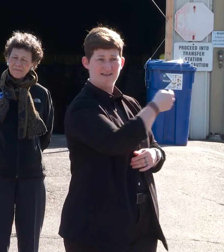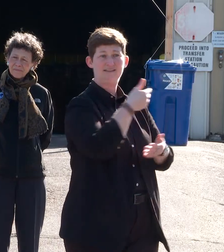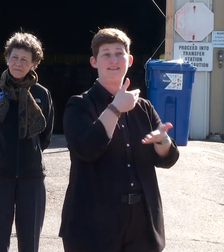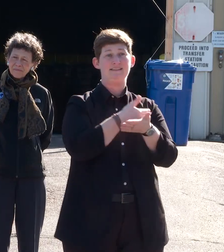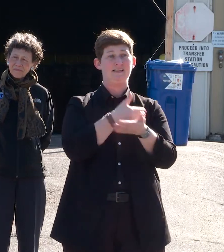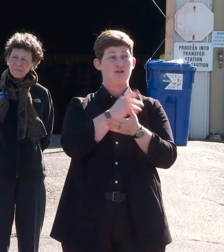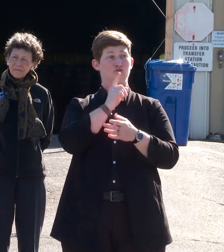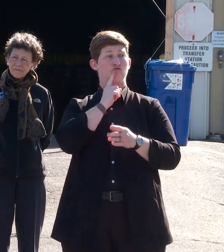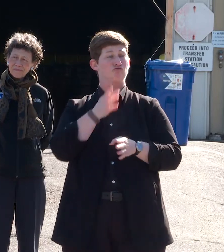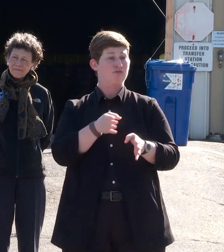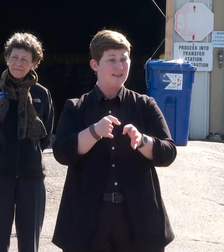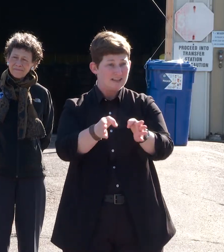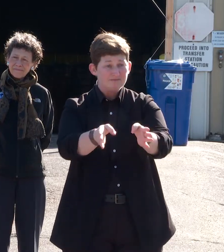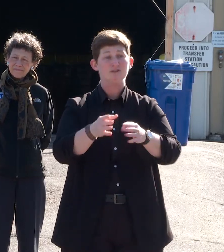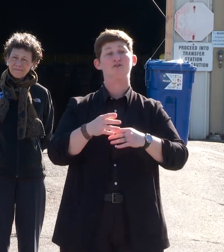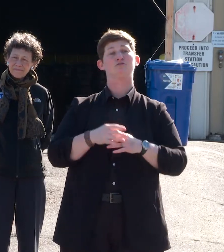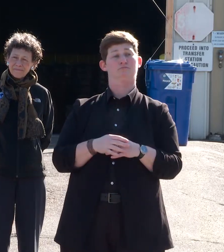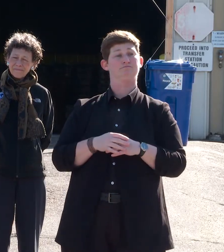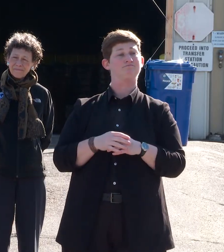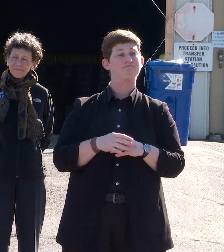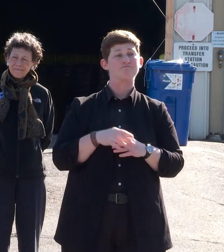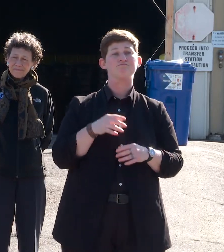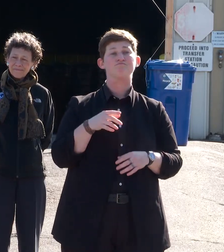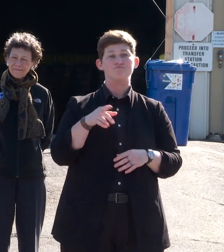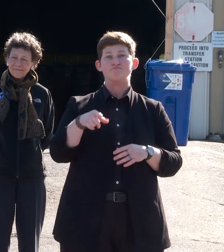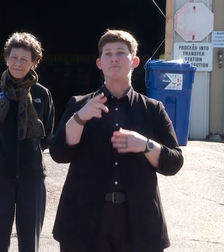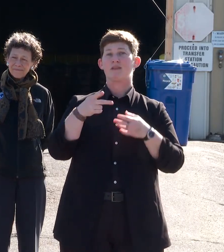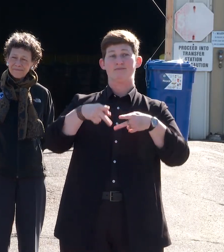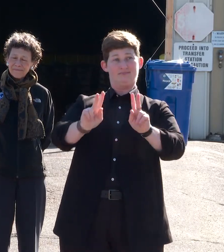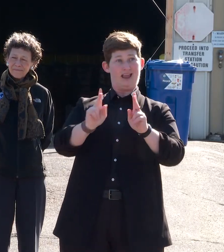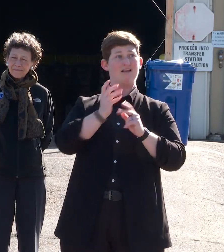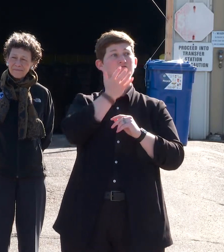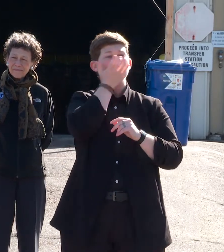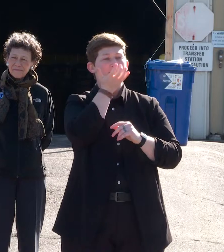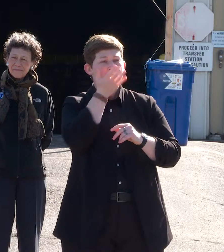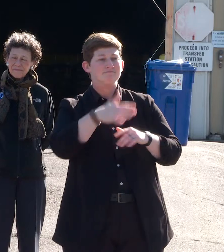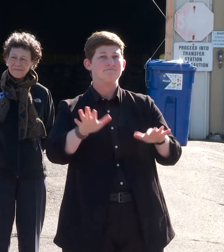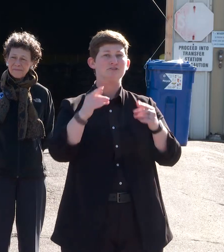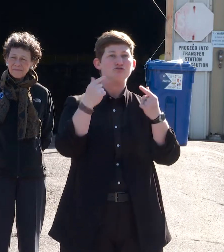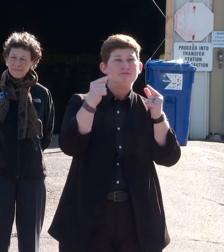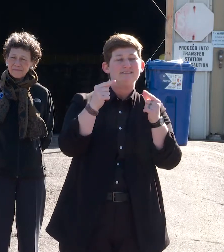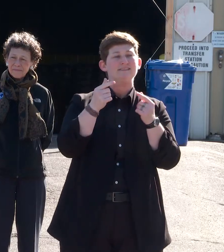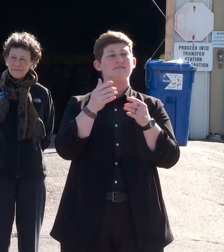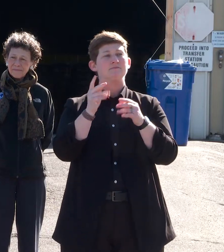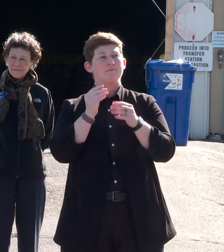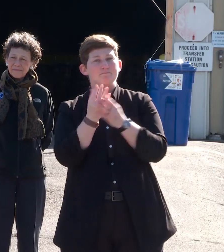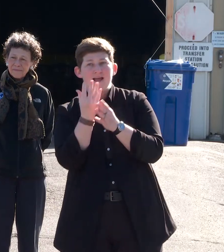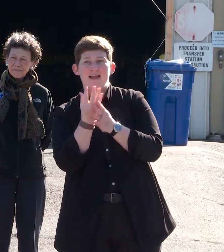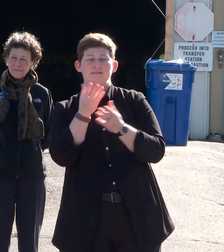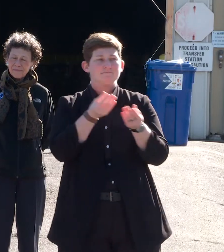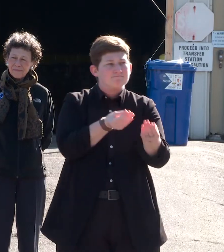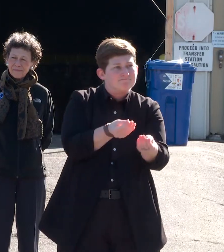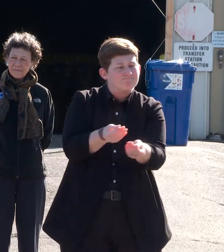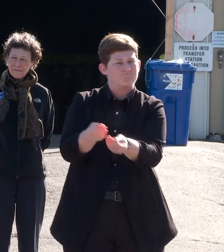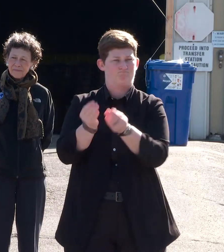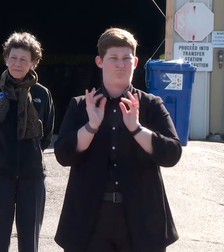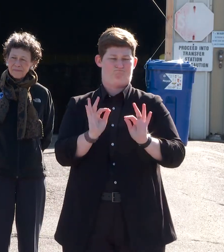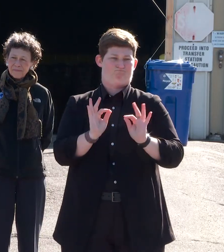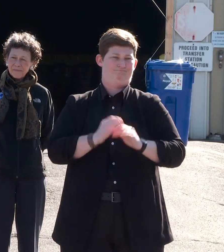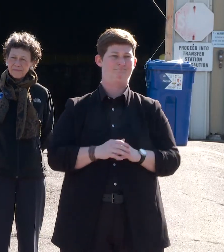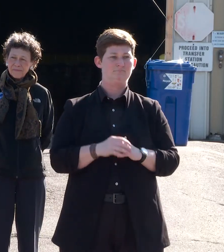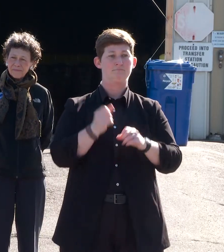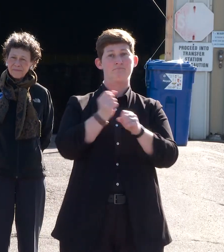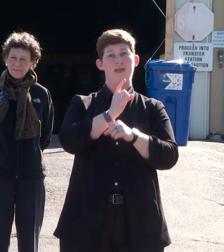for green space to be added. We want to create a full connection up and down the riverfront. We want to make sure that there